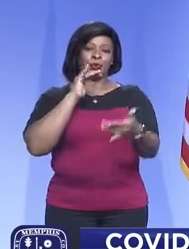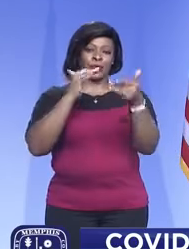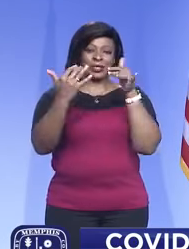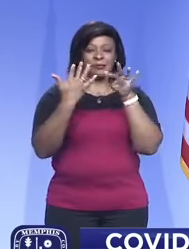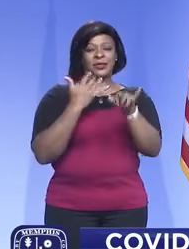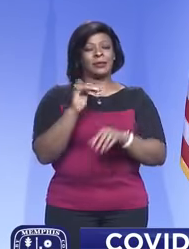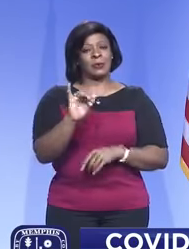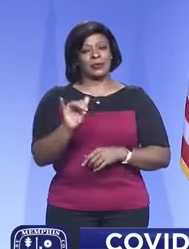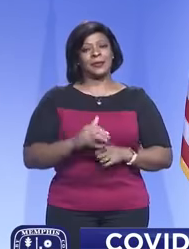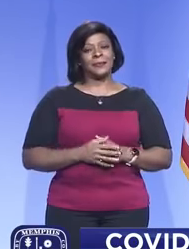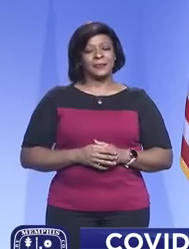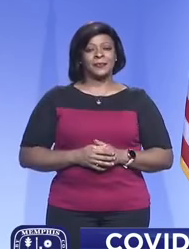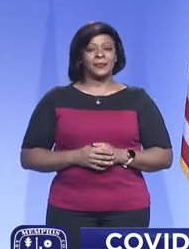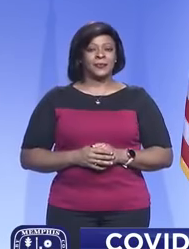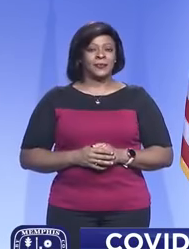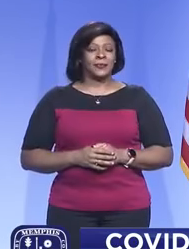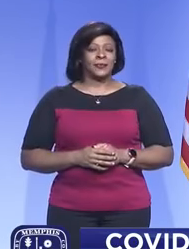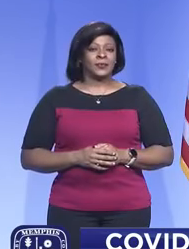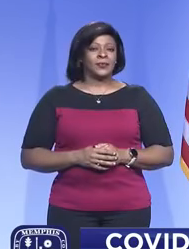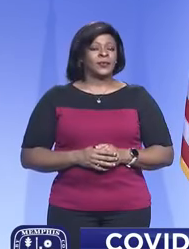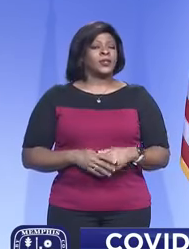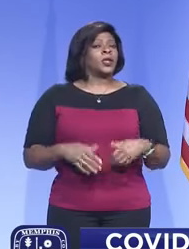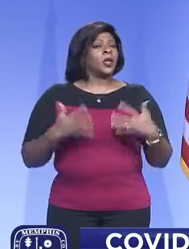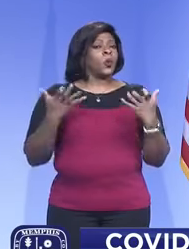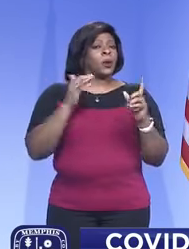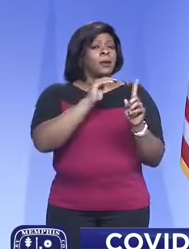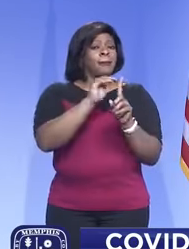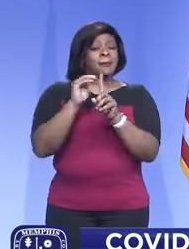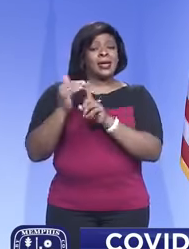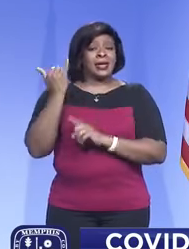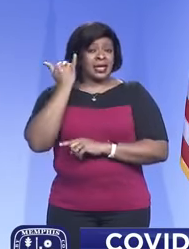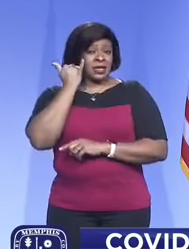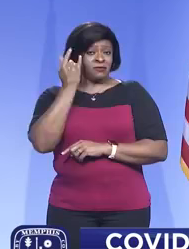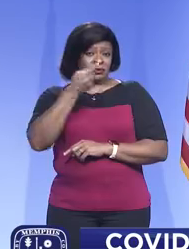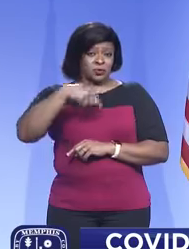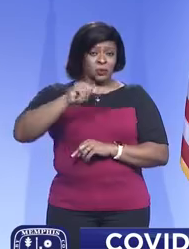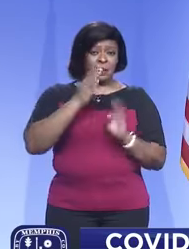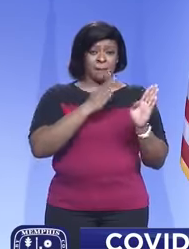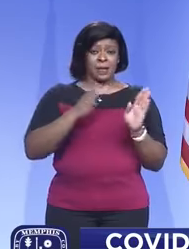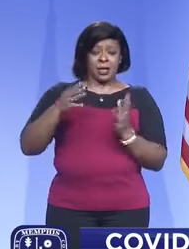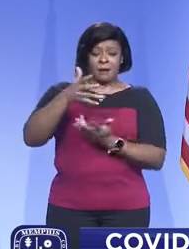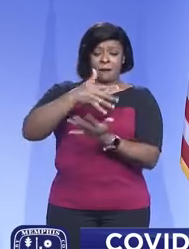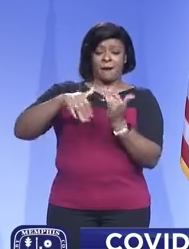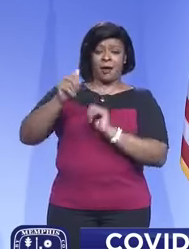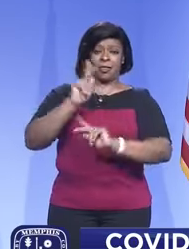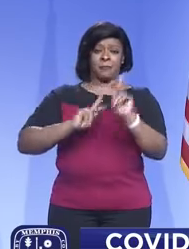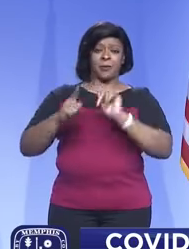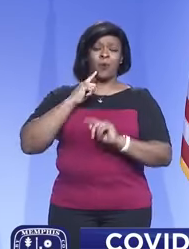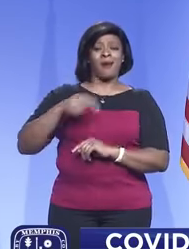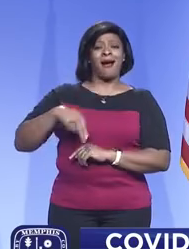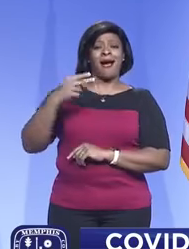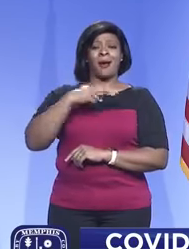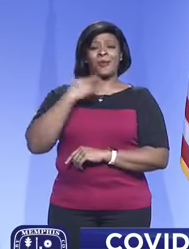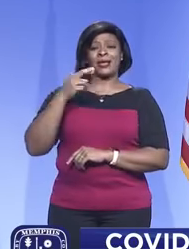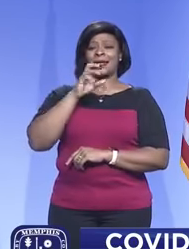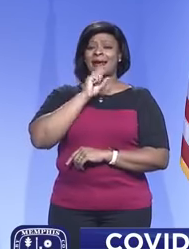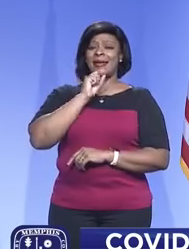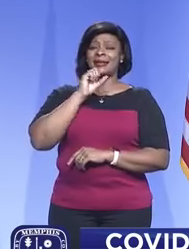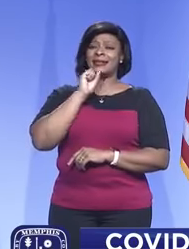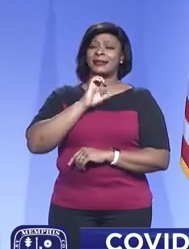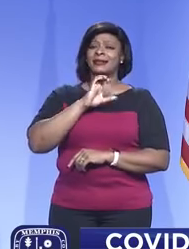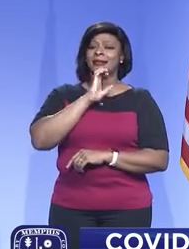as well. I also want to remind you that if you're going to be around other people who are vulnerable, so people